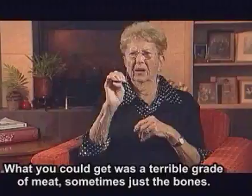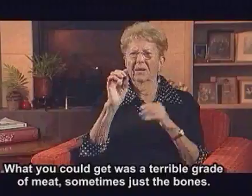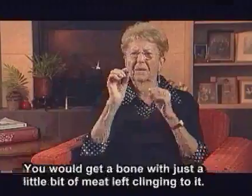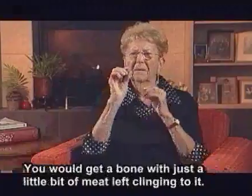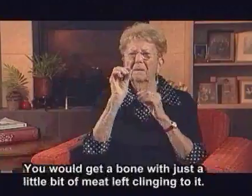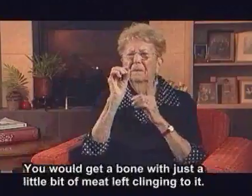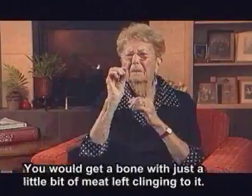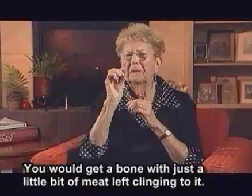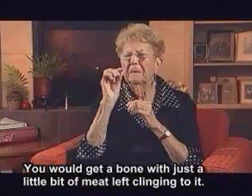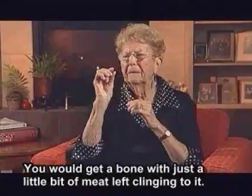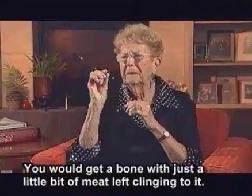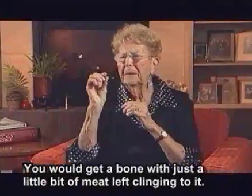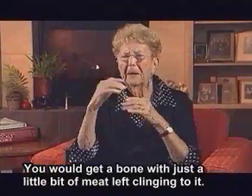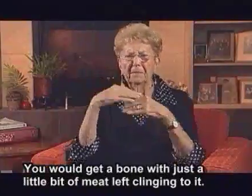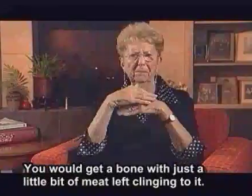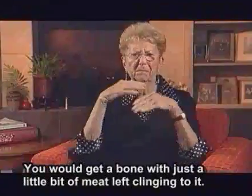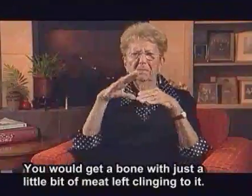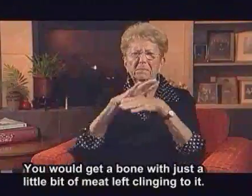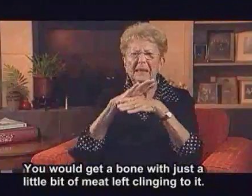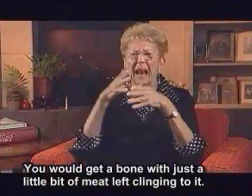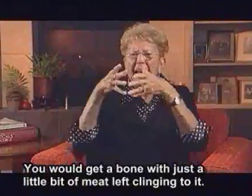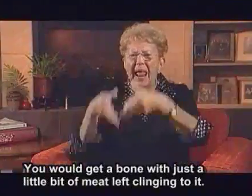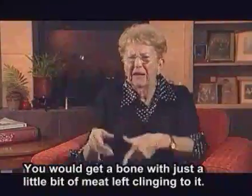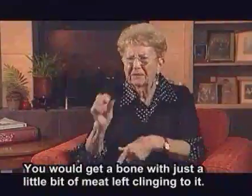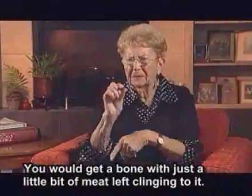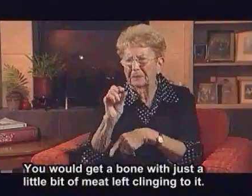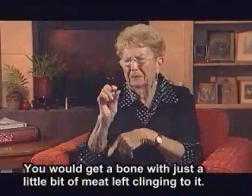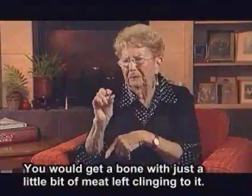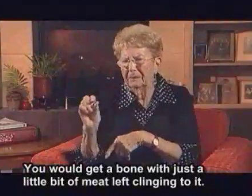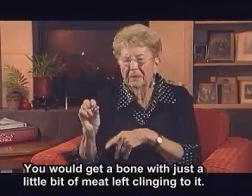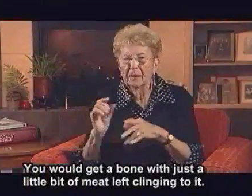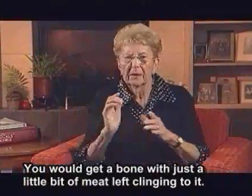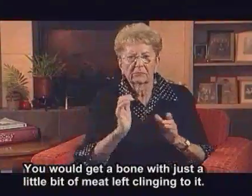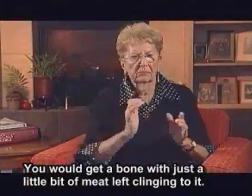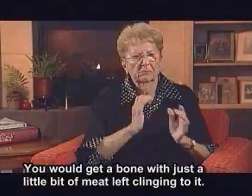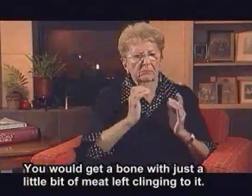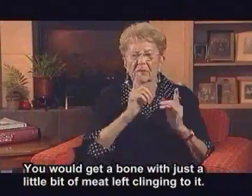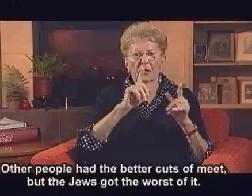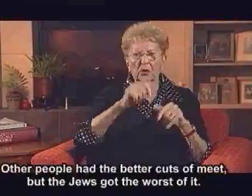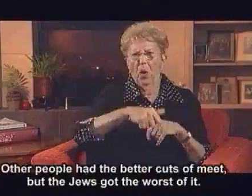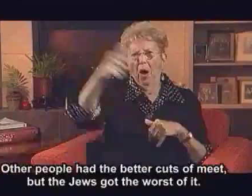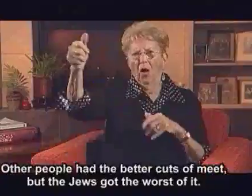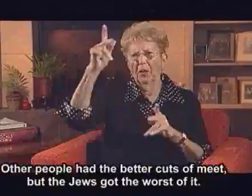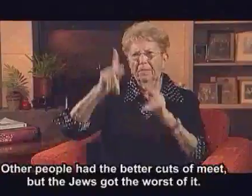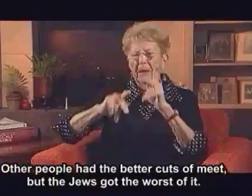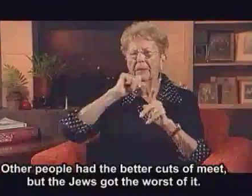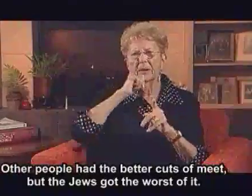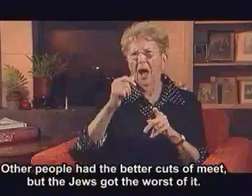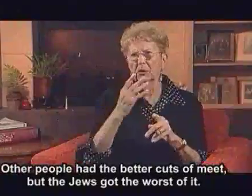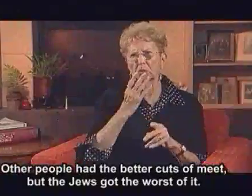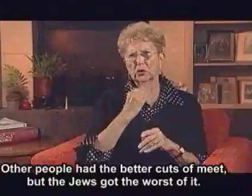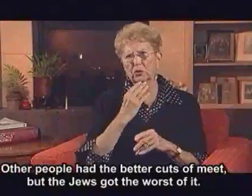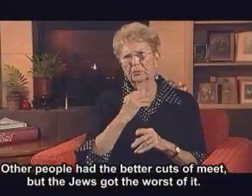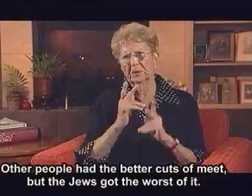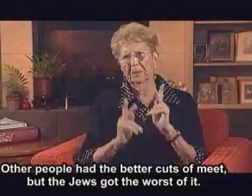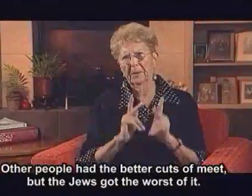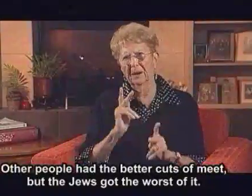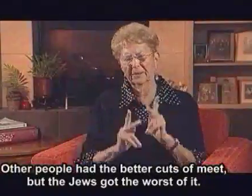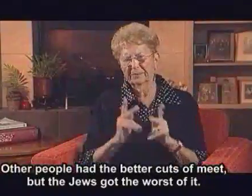bones. You would get a bone with just a little bit of meat left clinging to it. Other people had the better